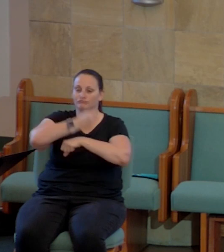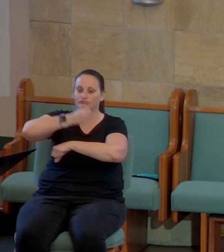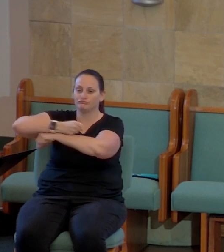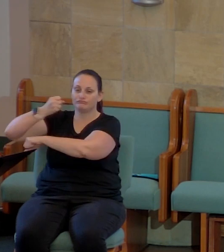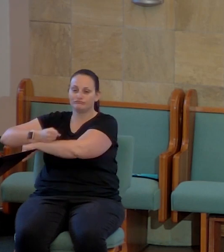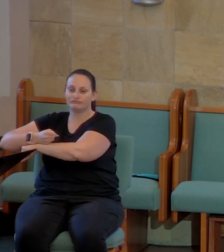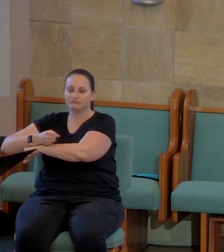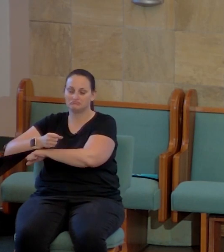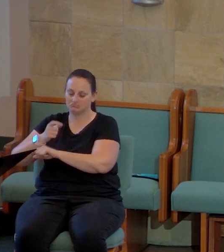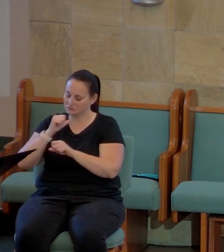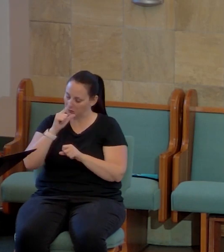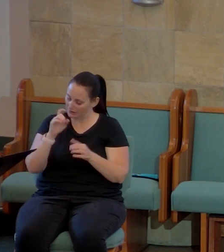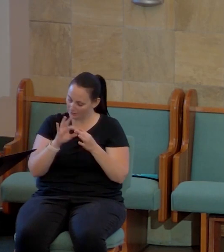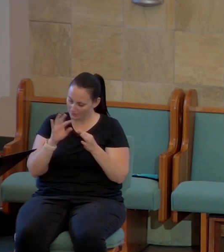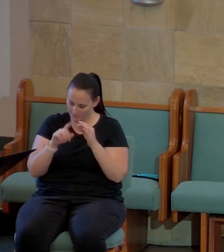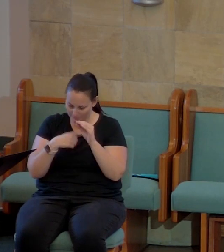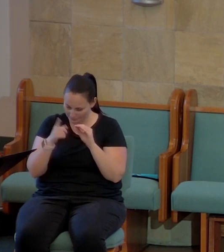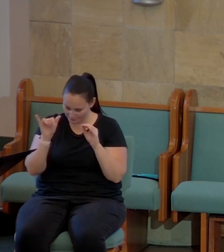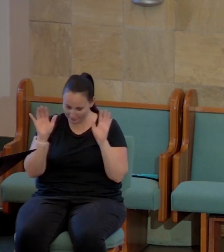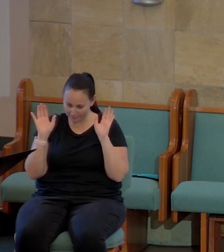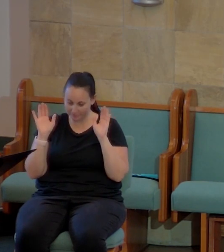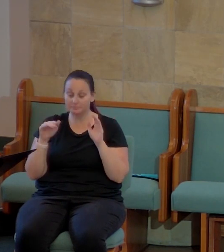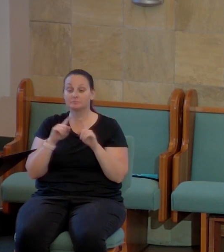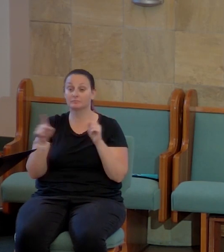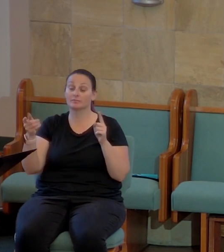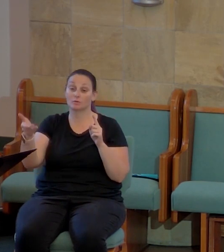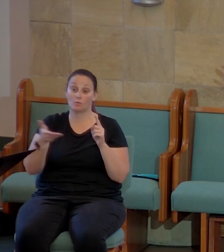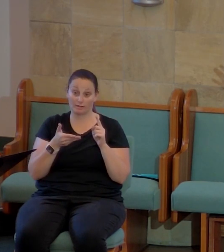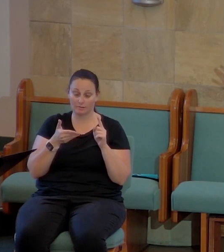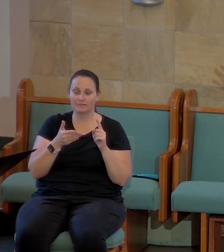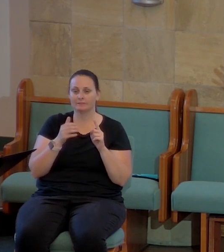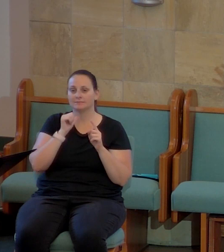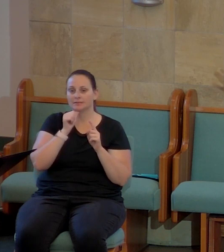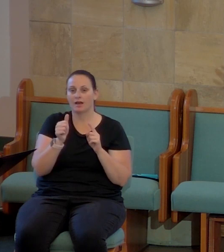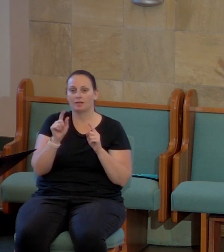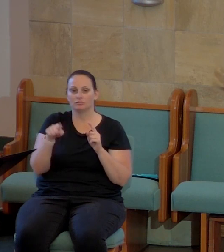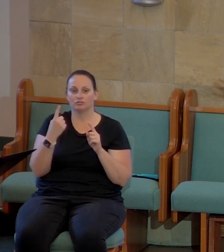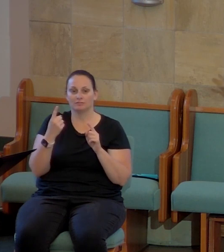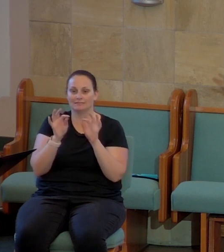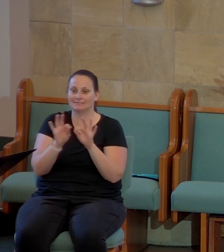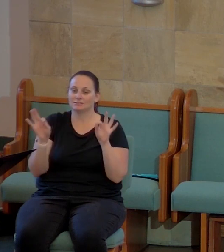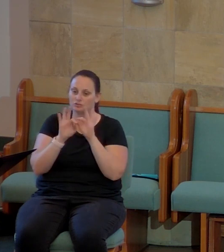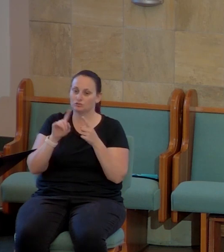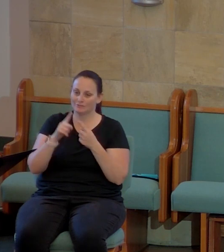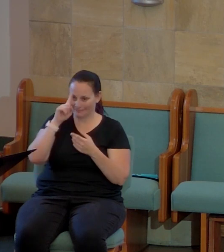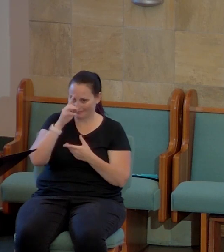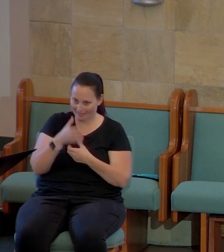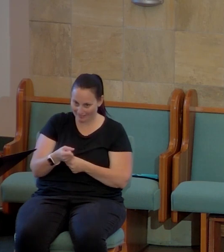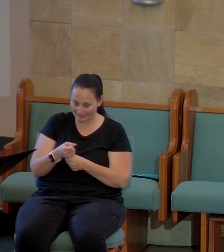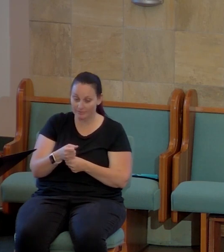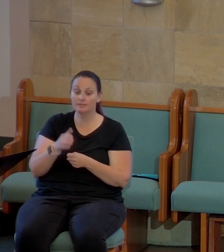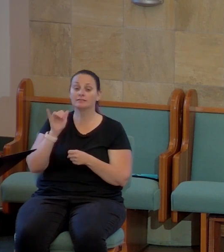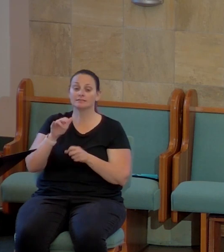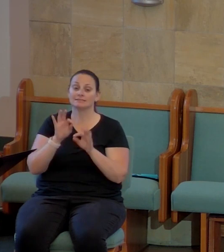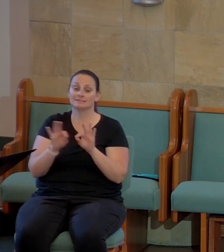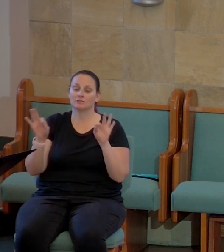We don't need to comment on that. Welcoming is not just an essential to faith, it is essential to